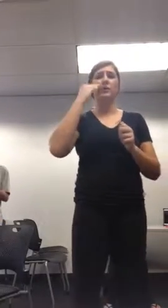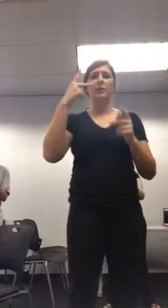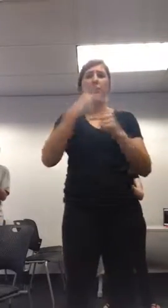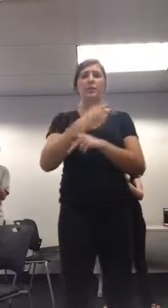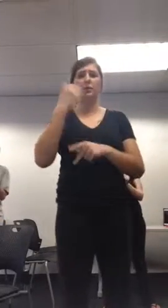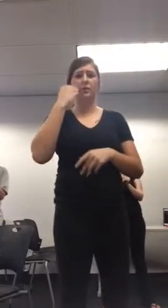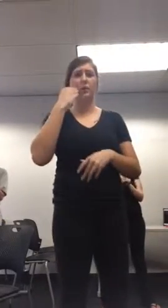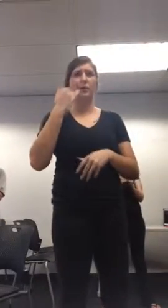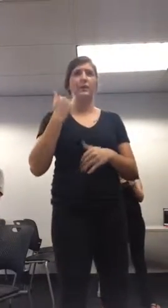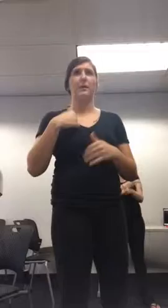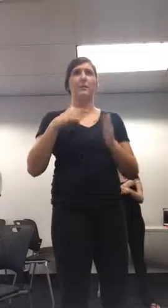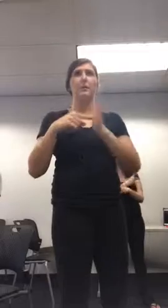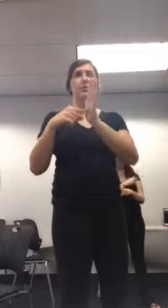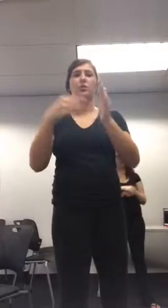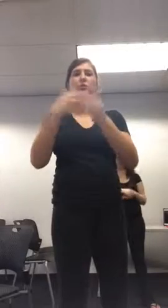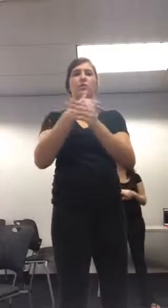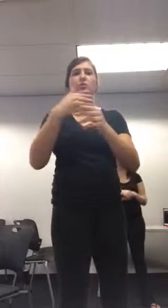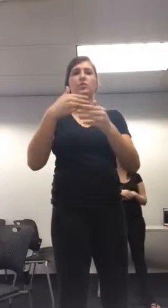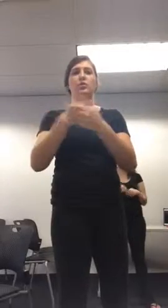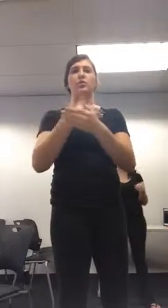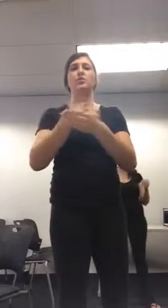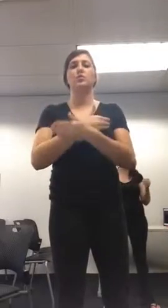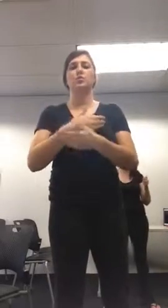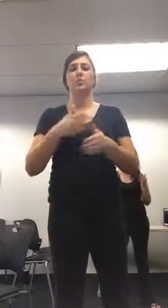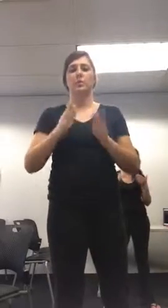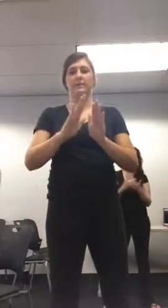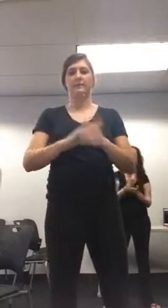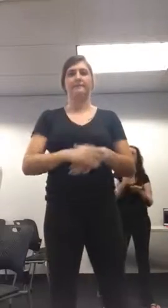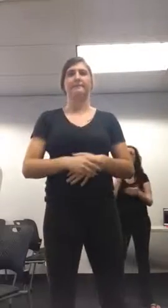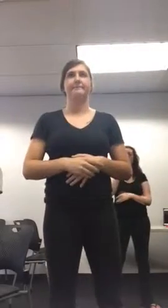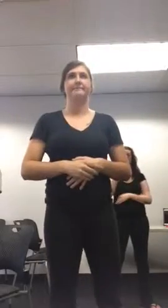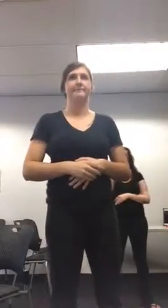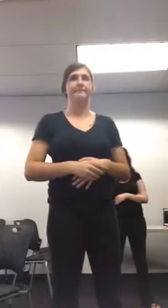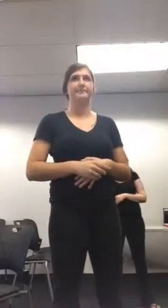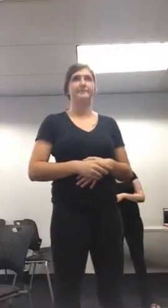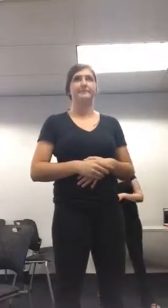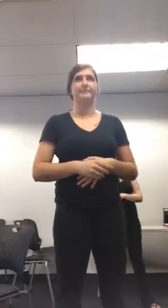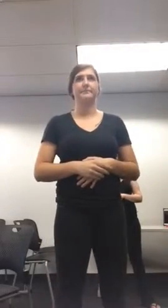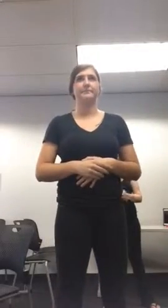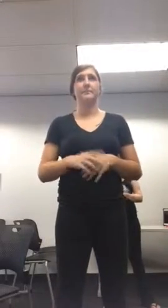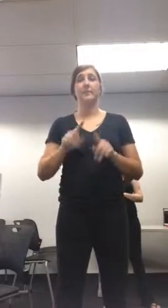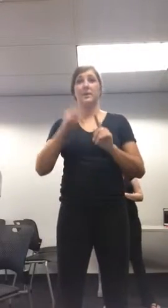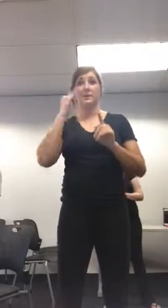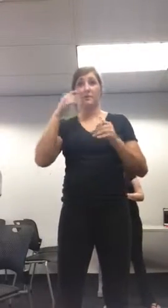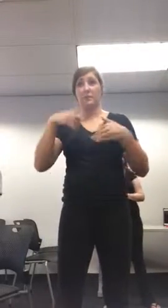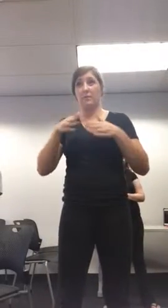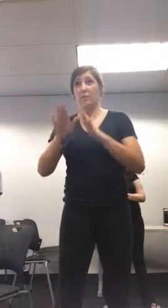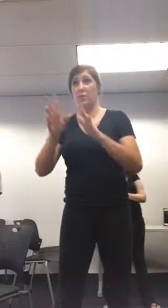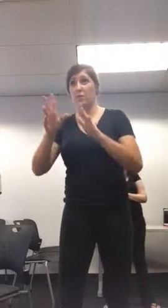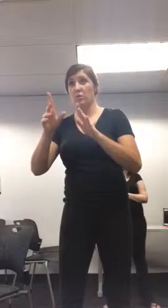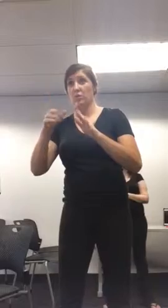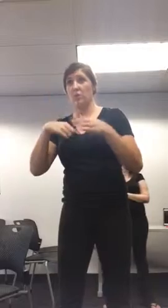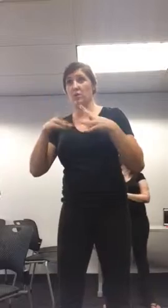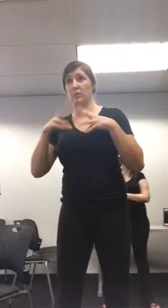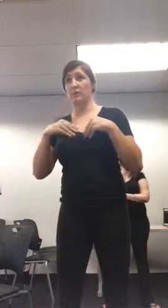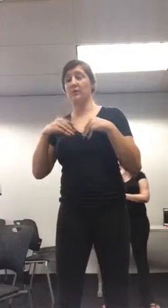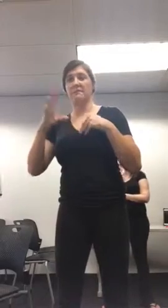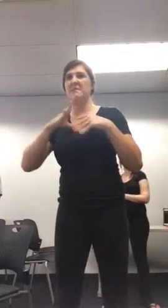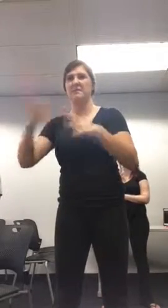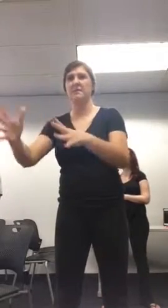new method, an alternate method of multiplication. Now, if you like your own method, the old-fashioned way, that's fine. But I think this